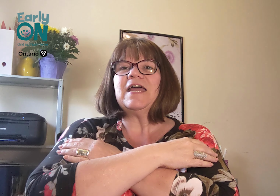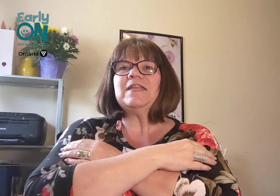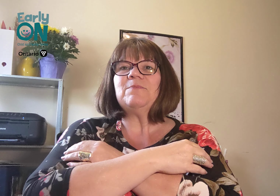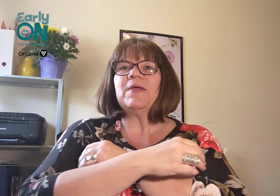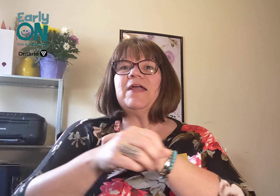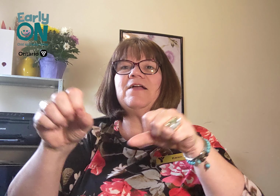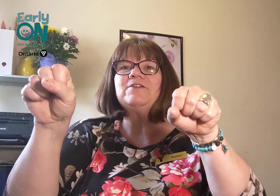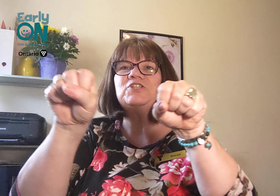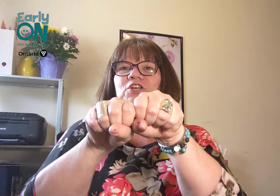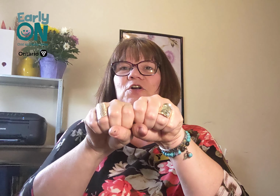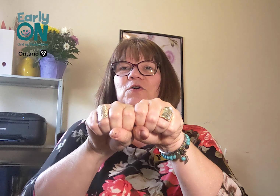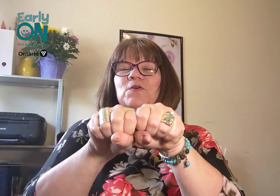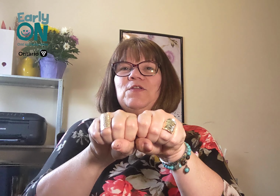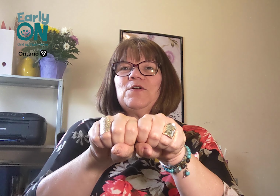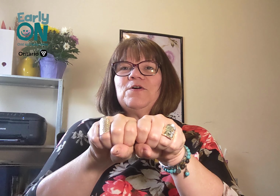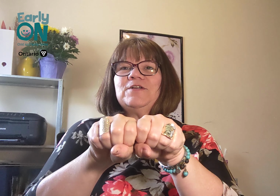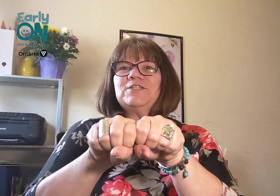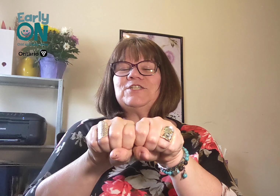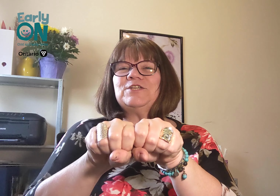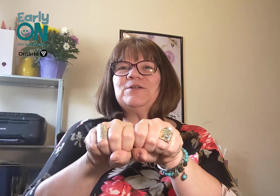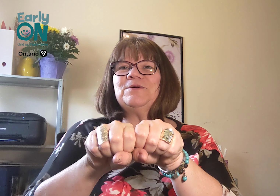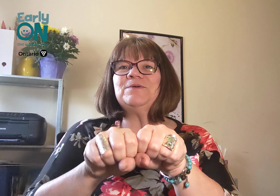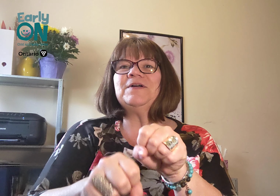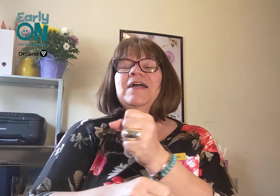Teddy bear, show your shoe.